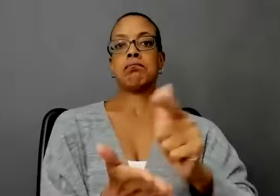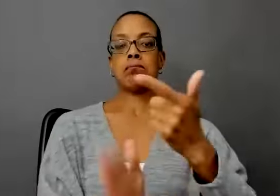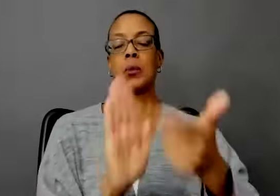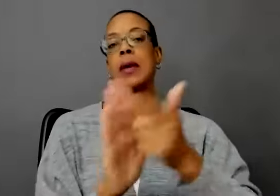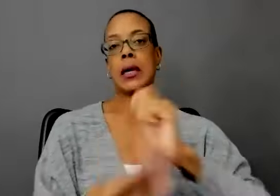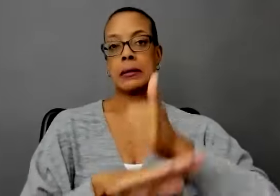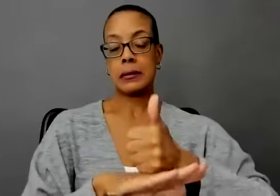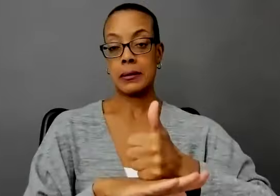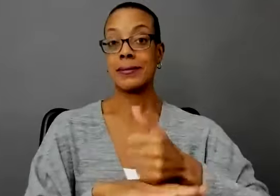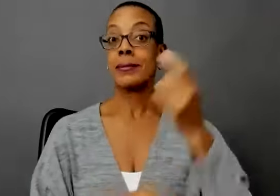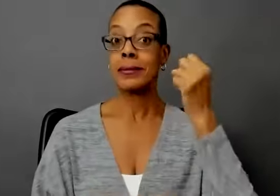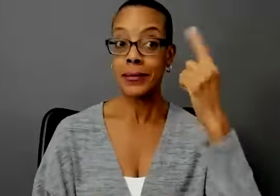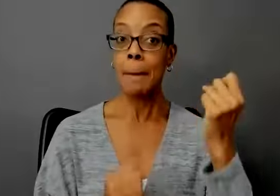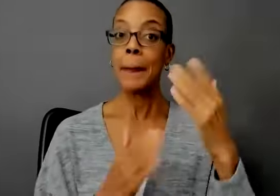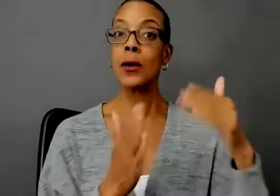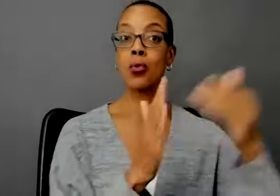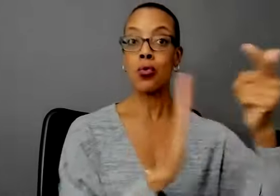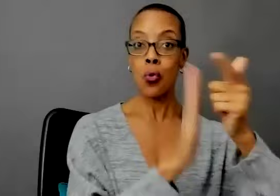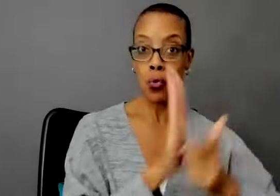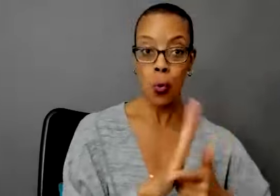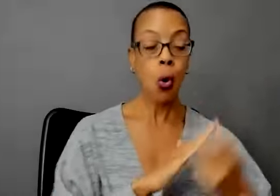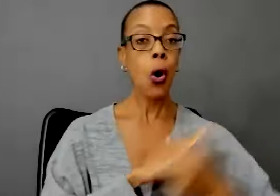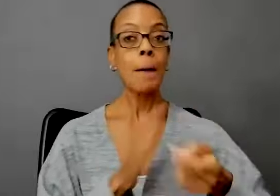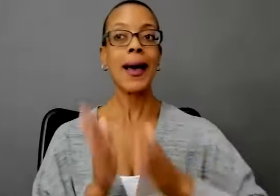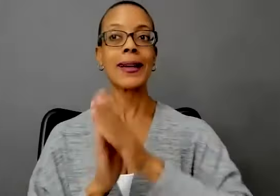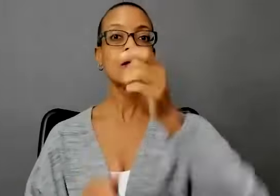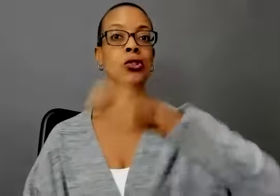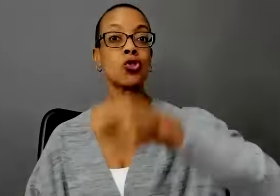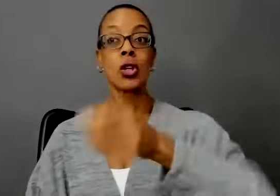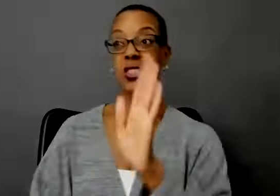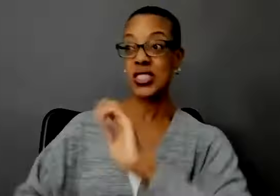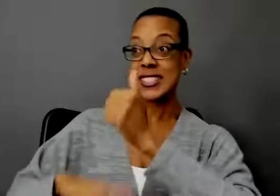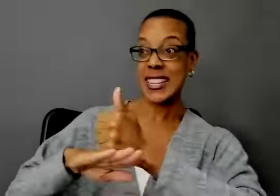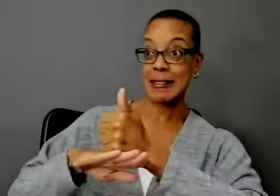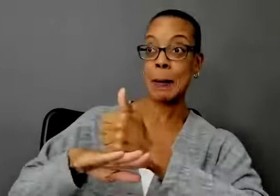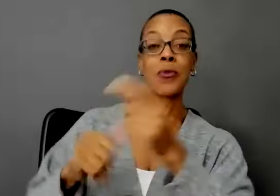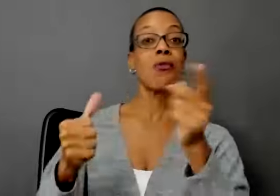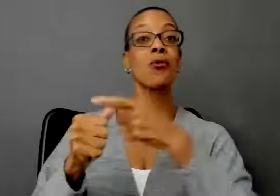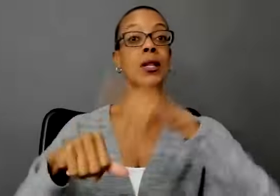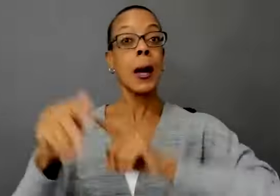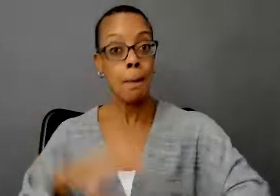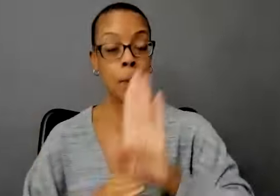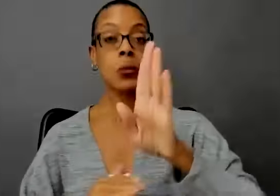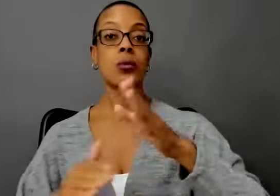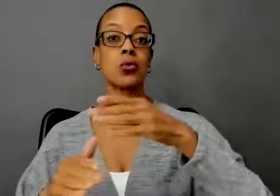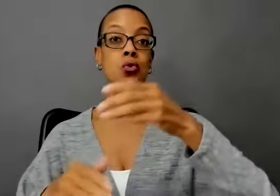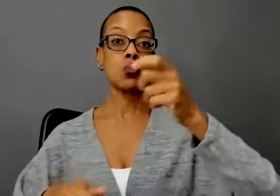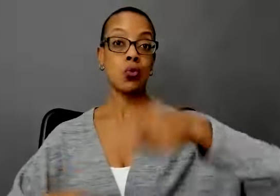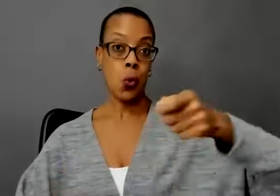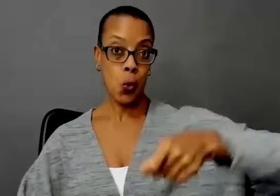prosecutors automatically ask the judge for a publication ban upon the first court appearance. And this is long before the victim complainant